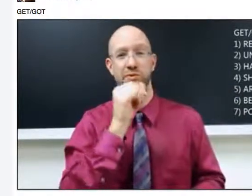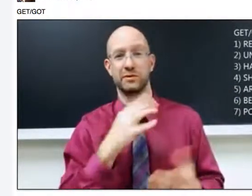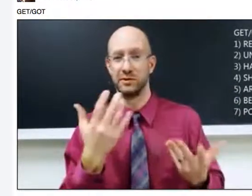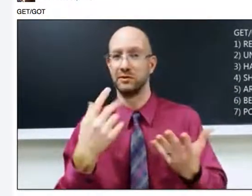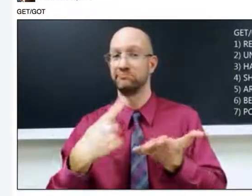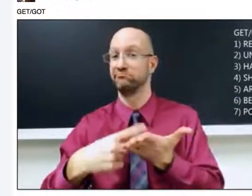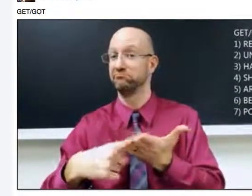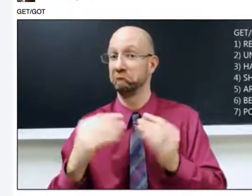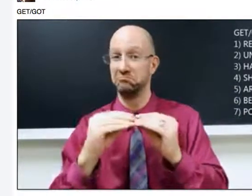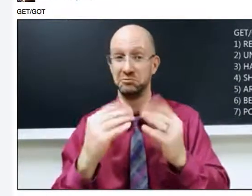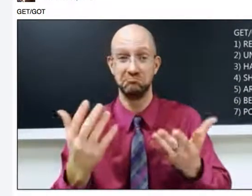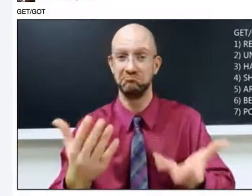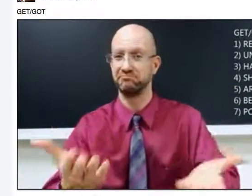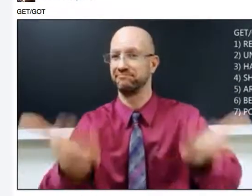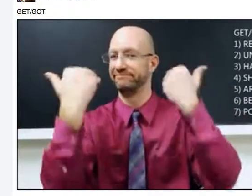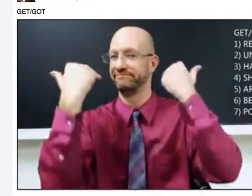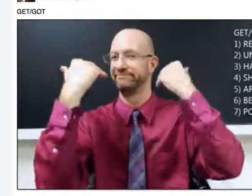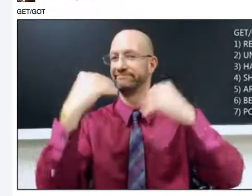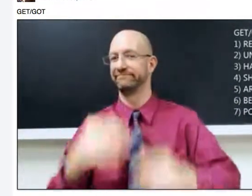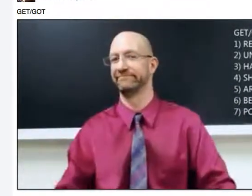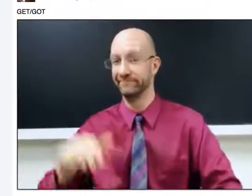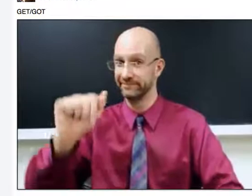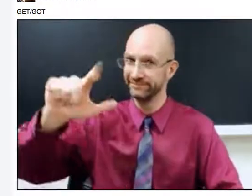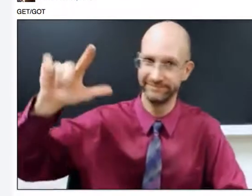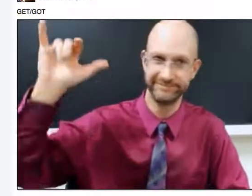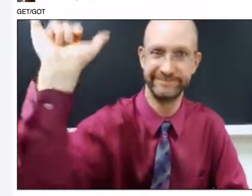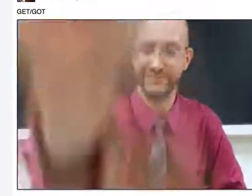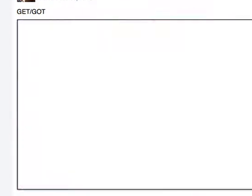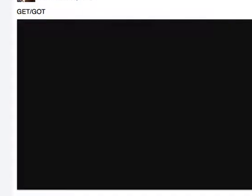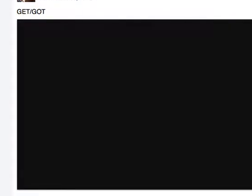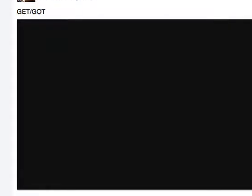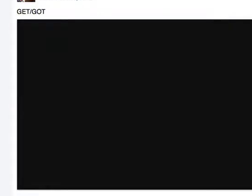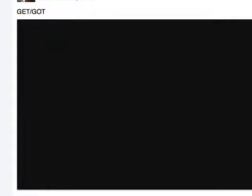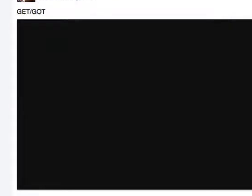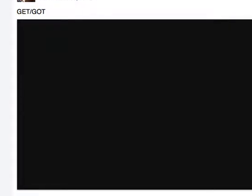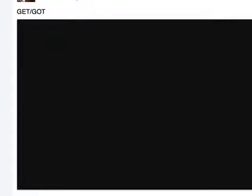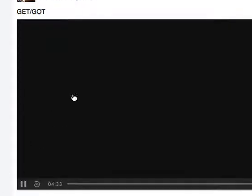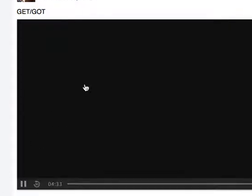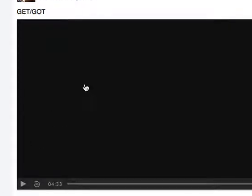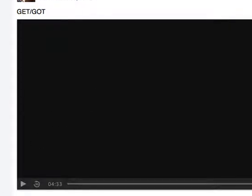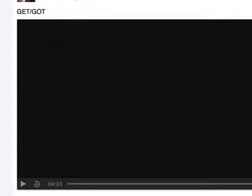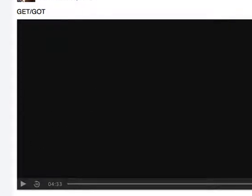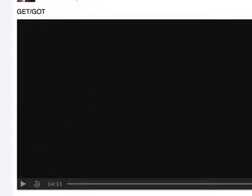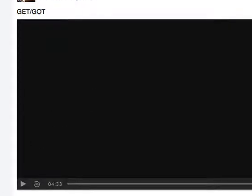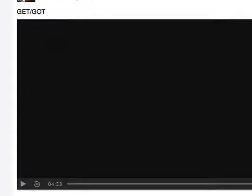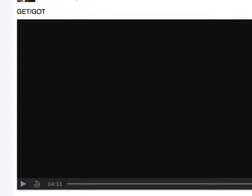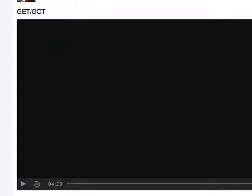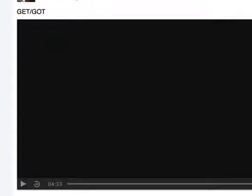can immerse yourself in the language. You have anything else to discuss? Bring it on.